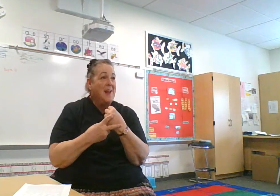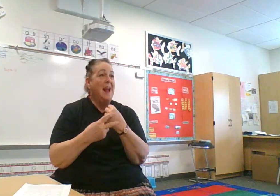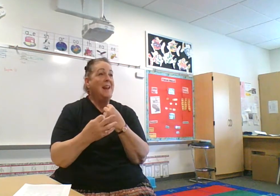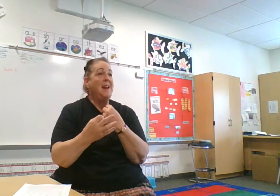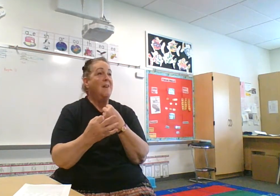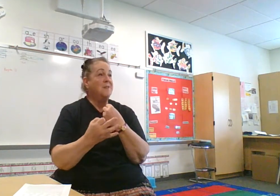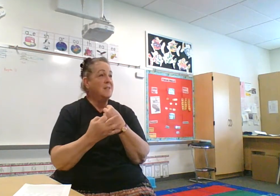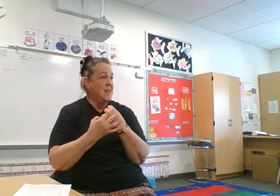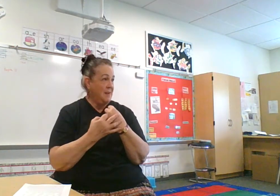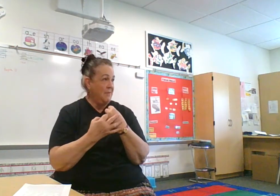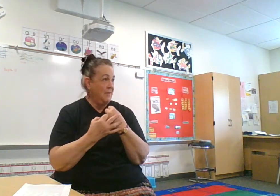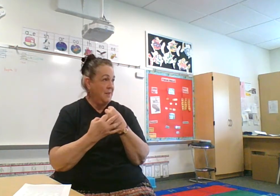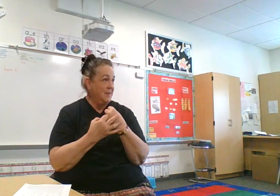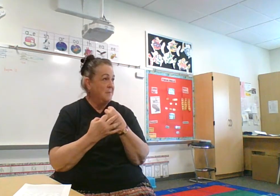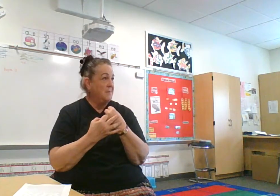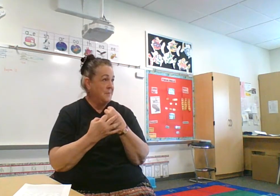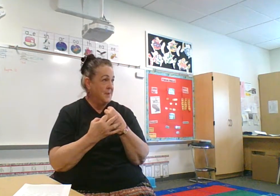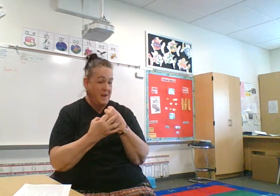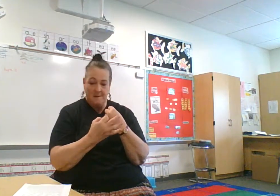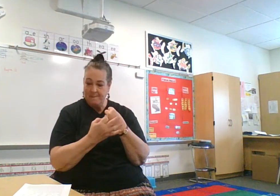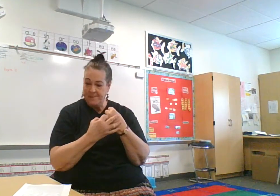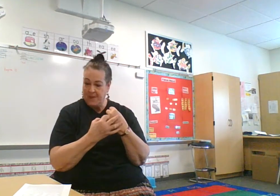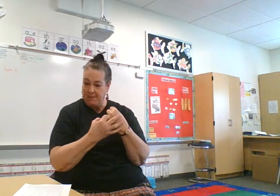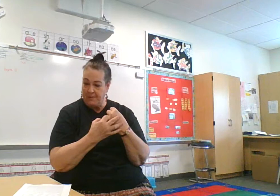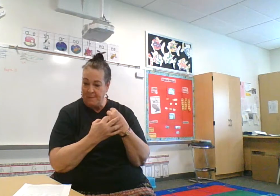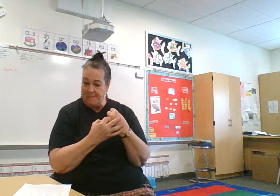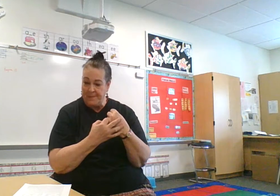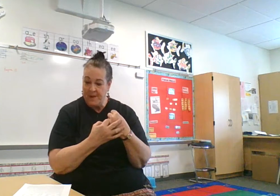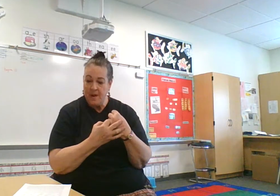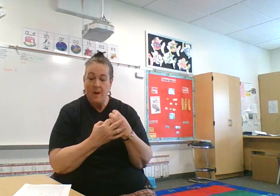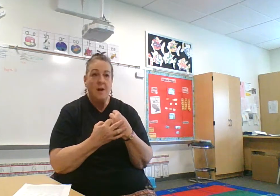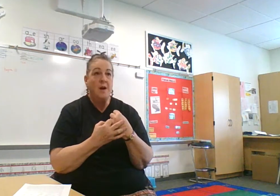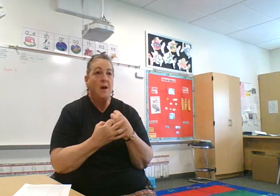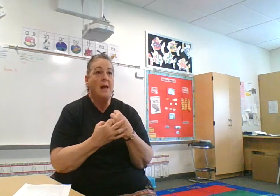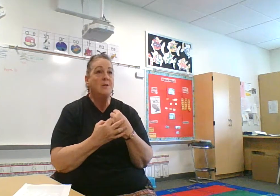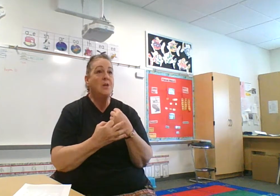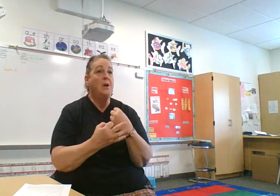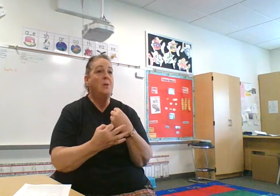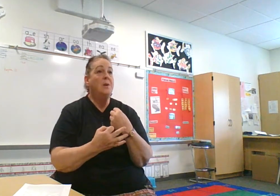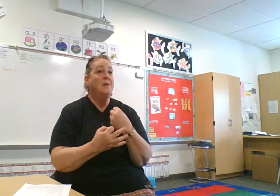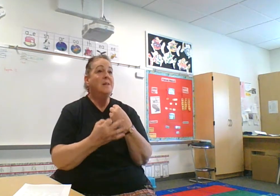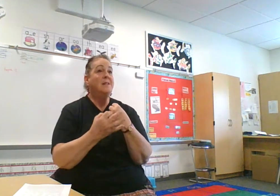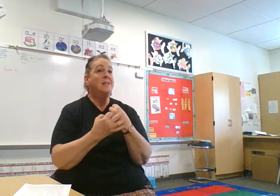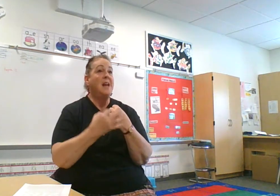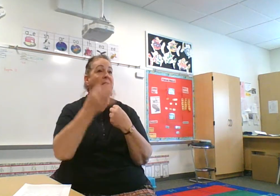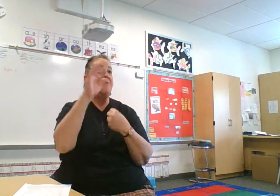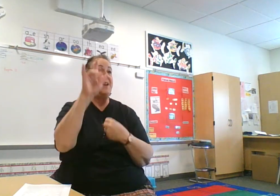And F is safe. Okay? Safe. Oh, safe. And so,